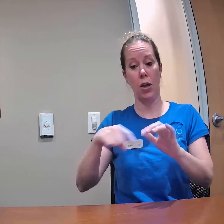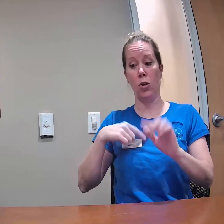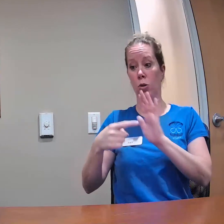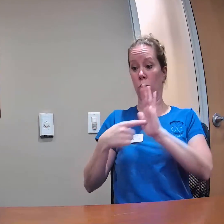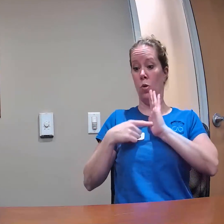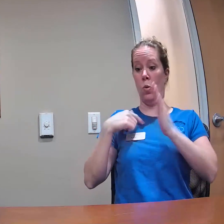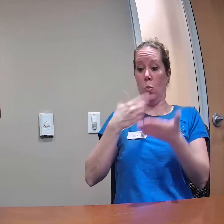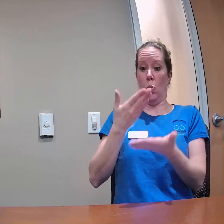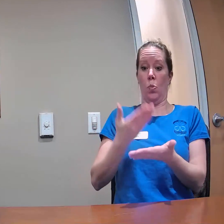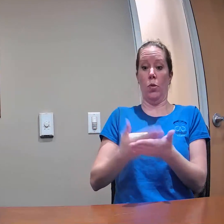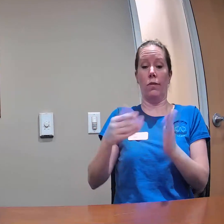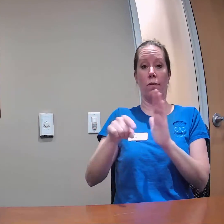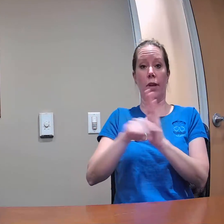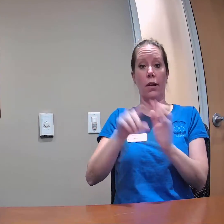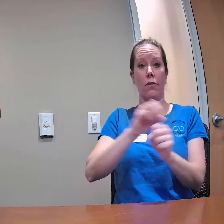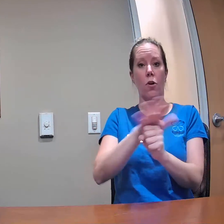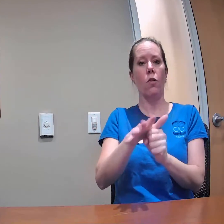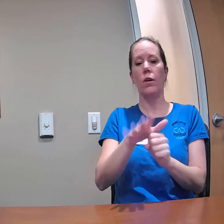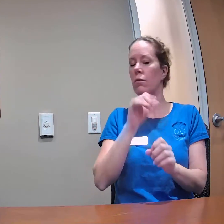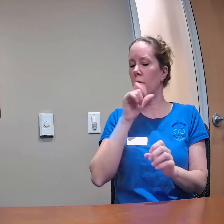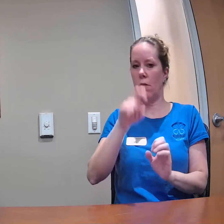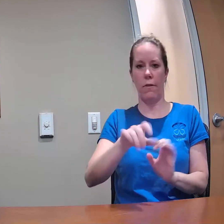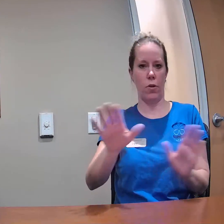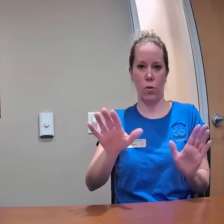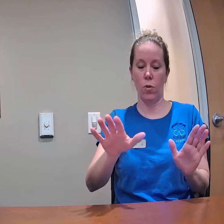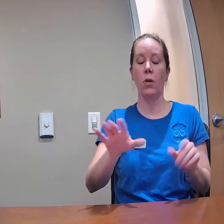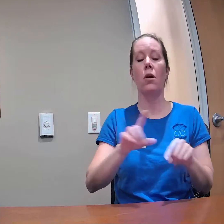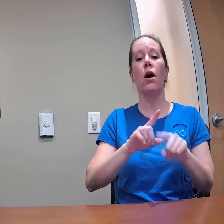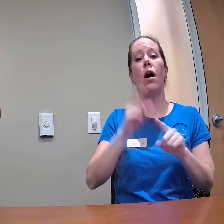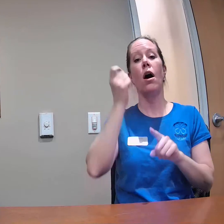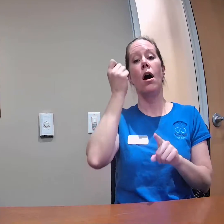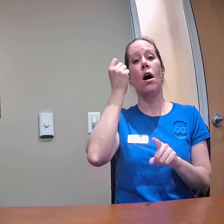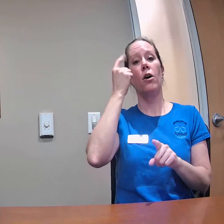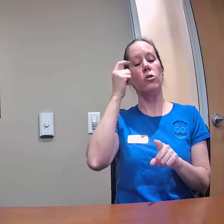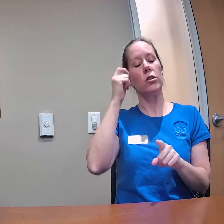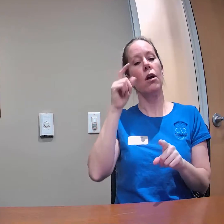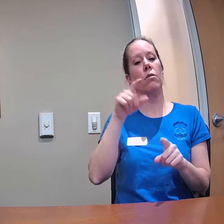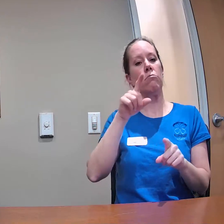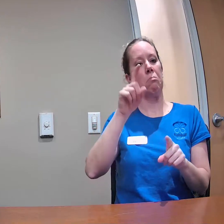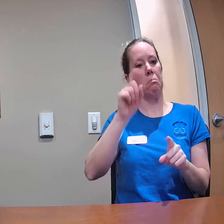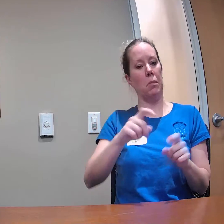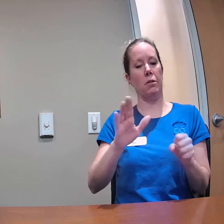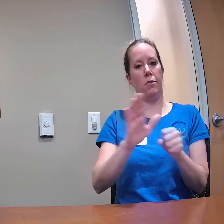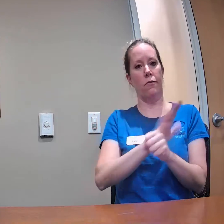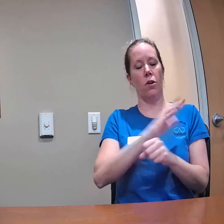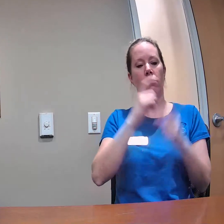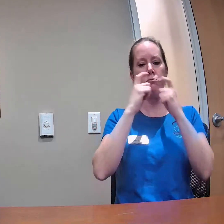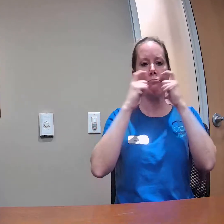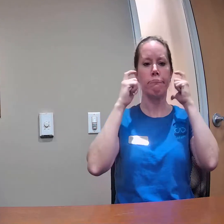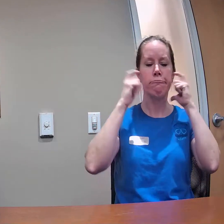us a COVID test. However, he would have to be, or she would have to be full PPE.